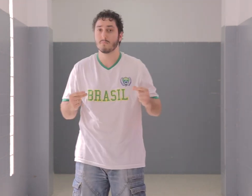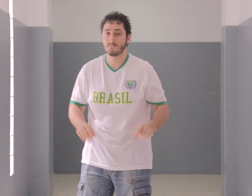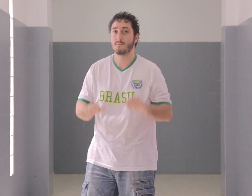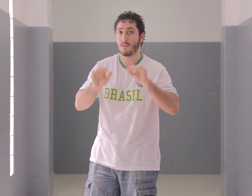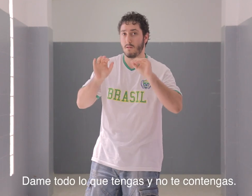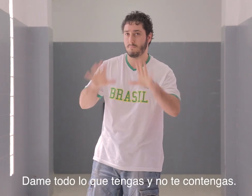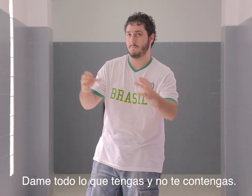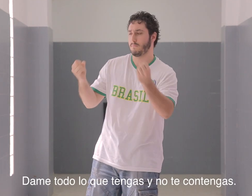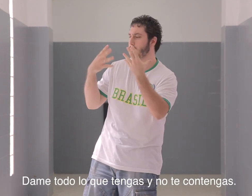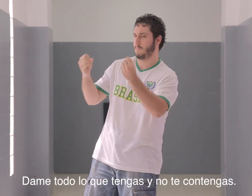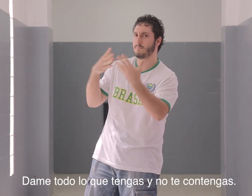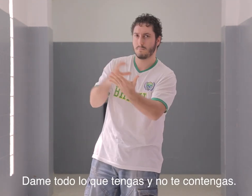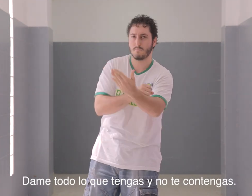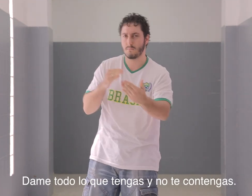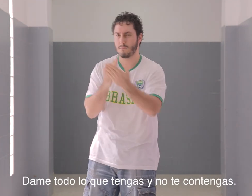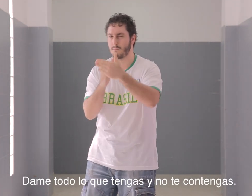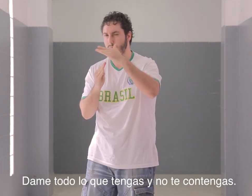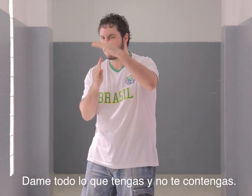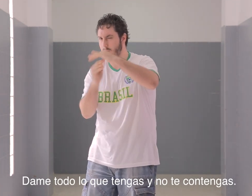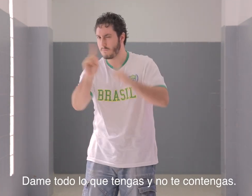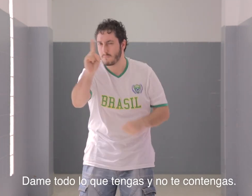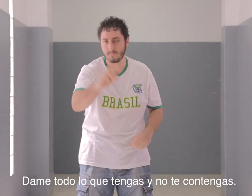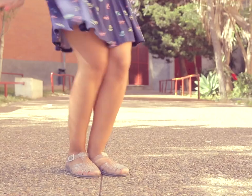Give me all you got and don't hold it back